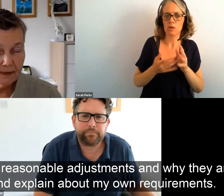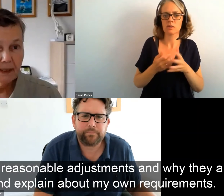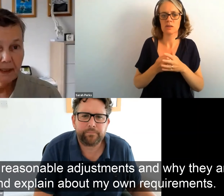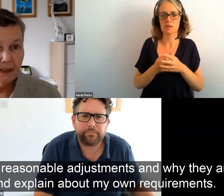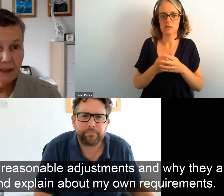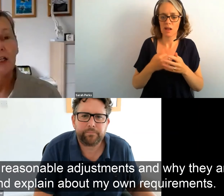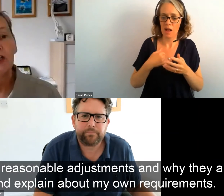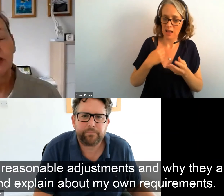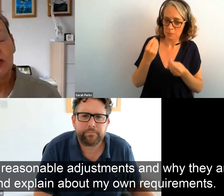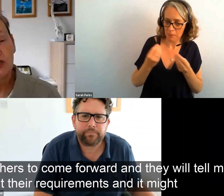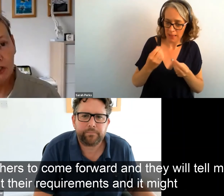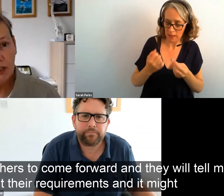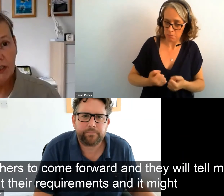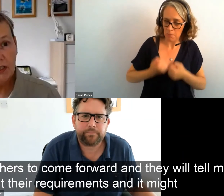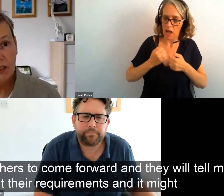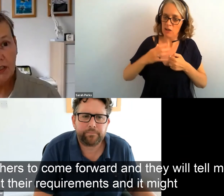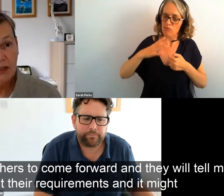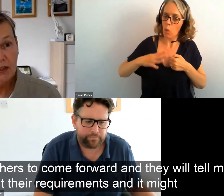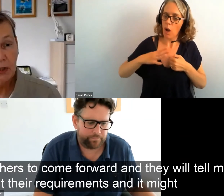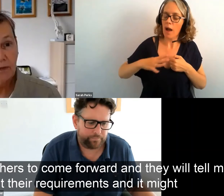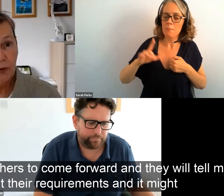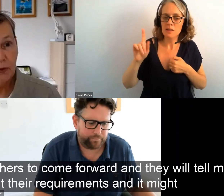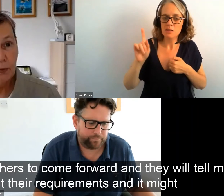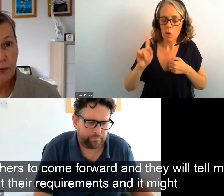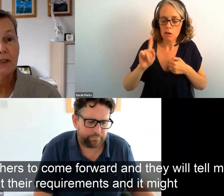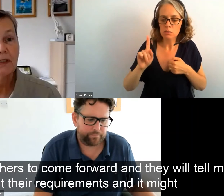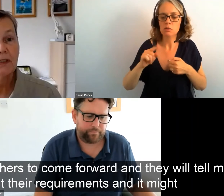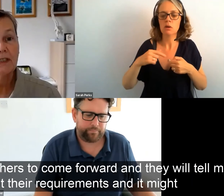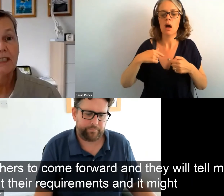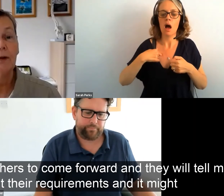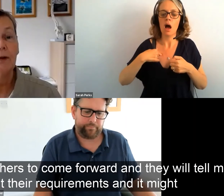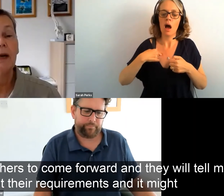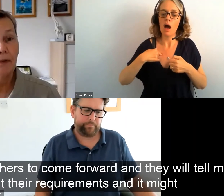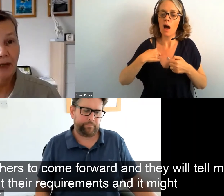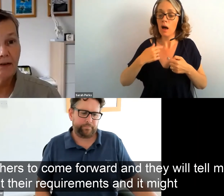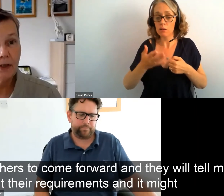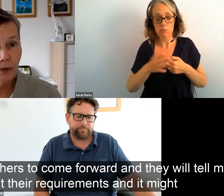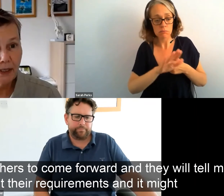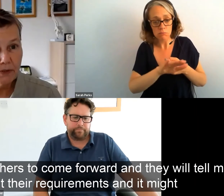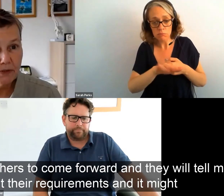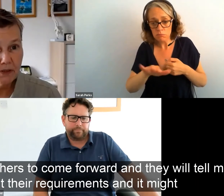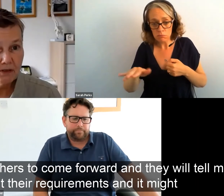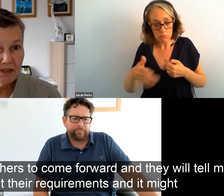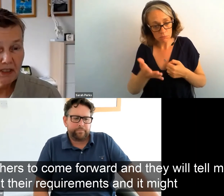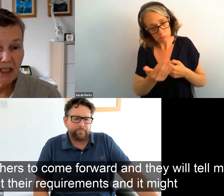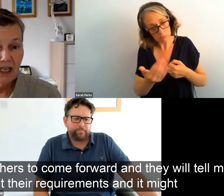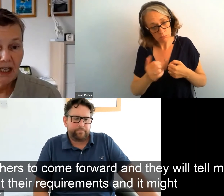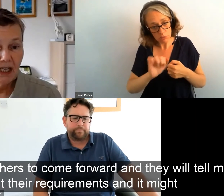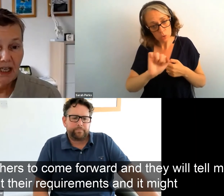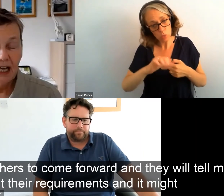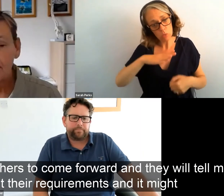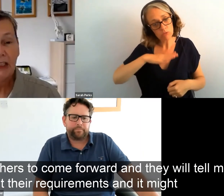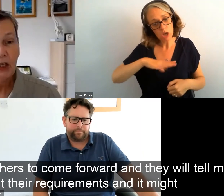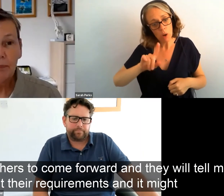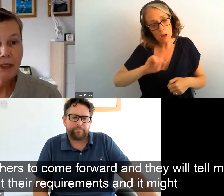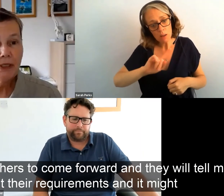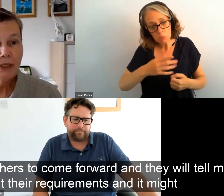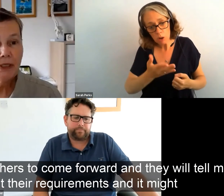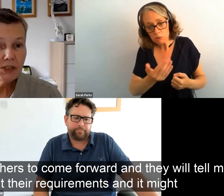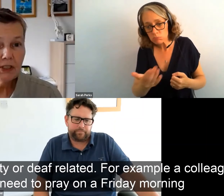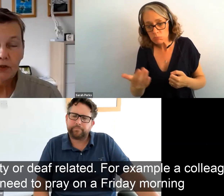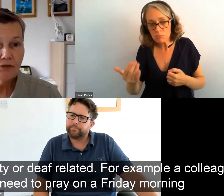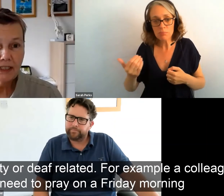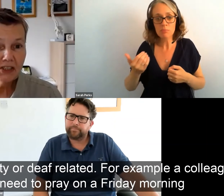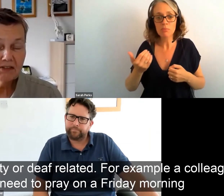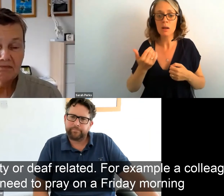own requirements. I encourage others to come forward to tell me about their requirements. And there might